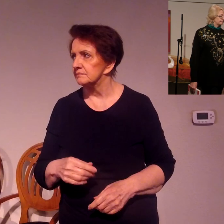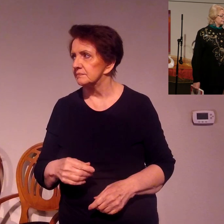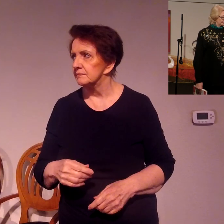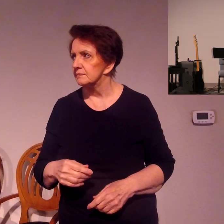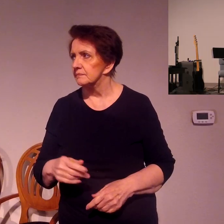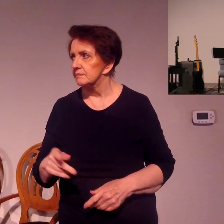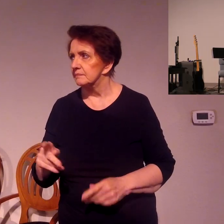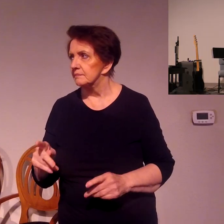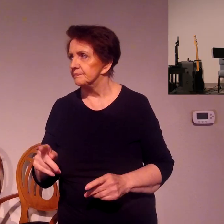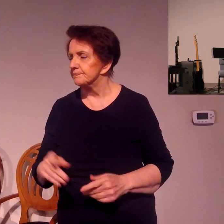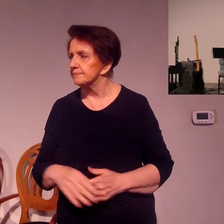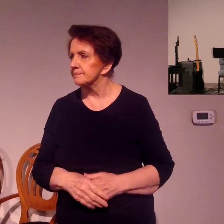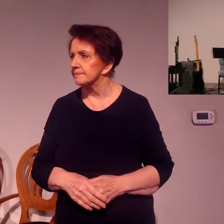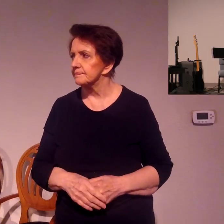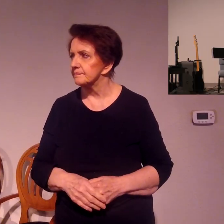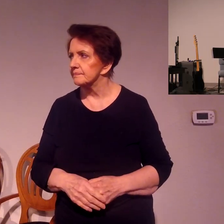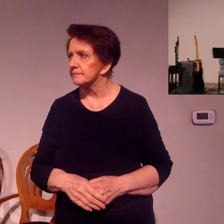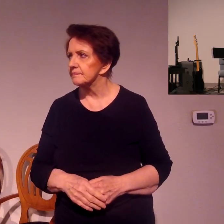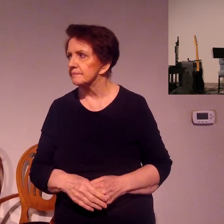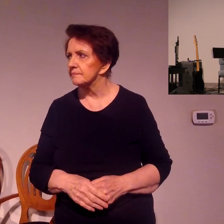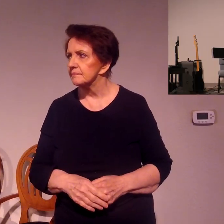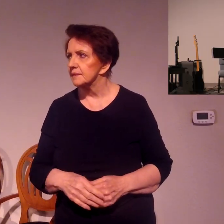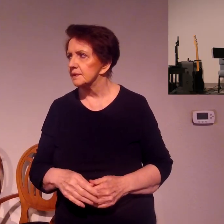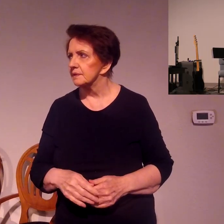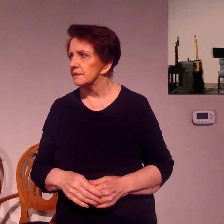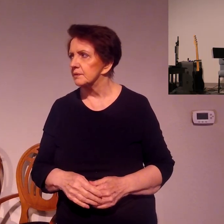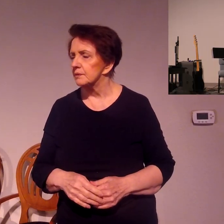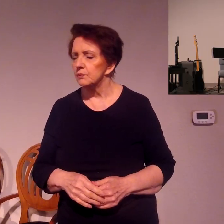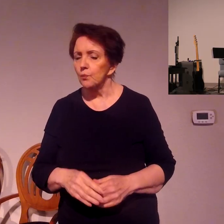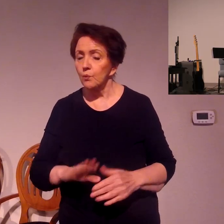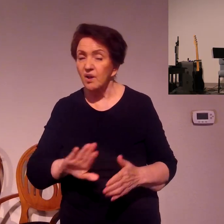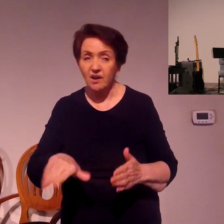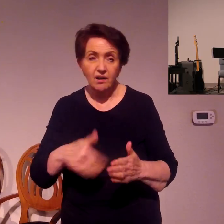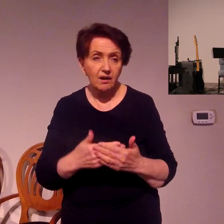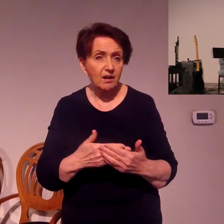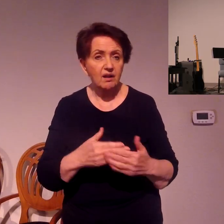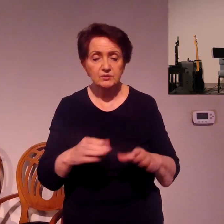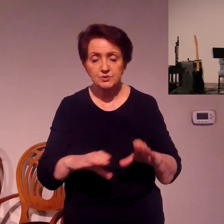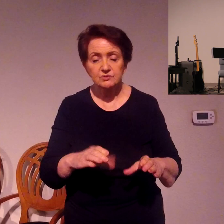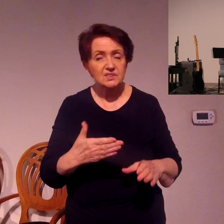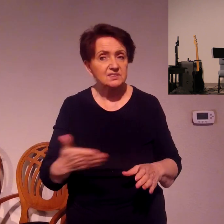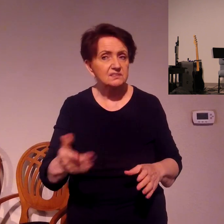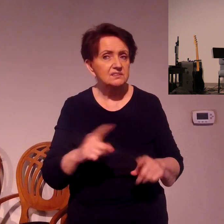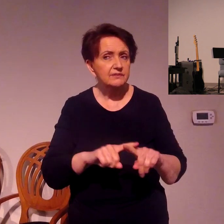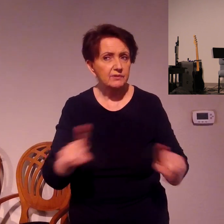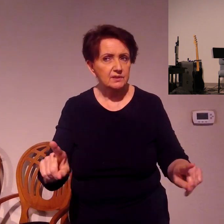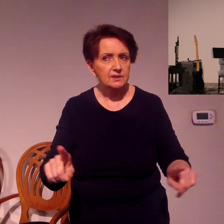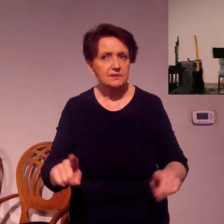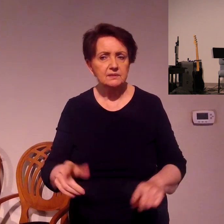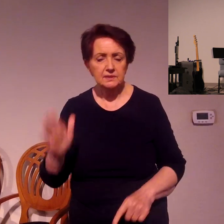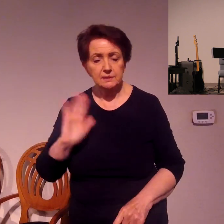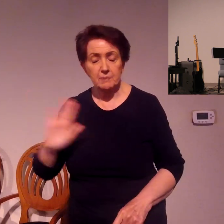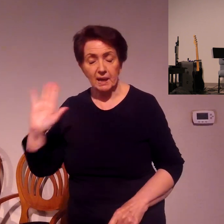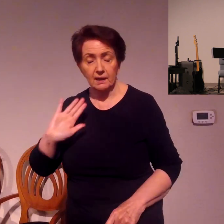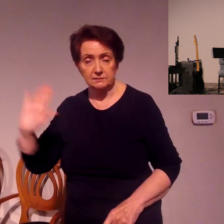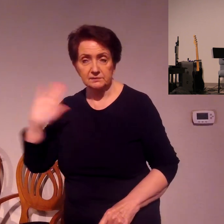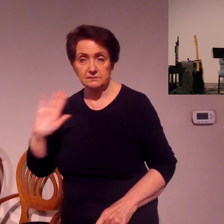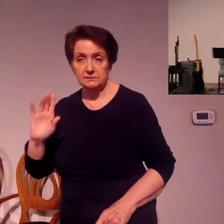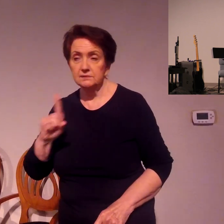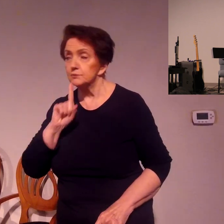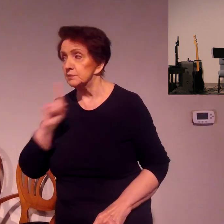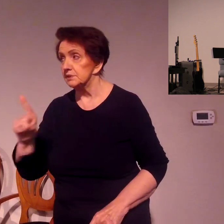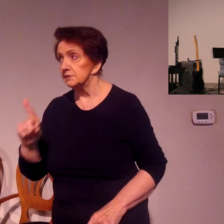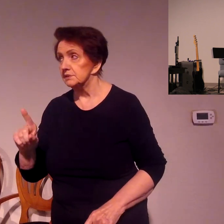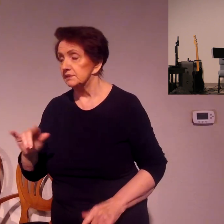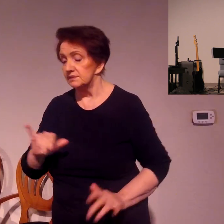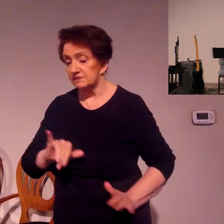it. How to do things. We all do things differently. And again, in my past, truthfully in my past, so stay out of the lane.